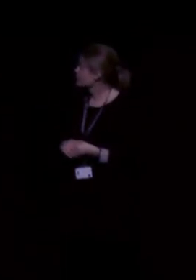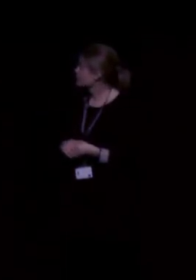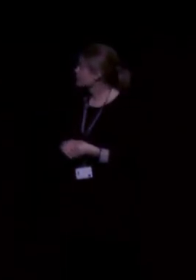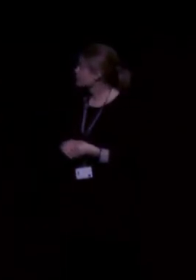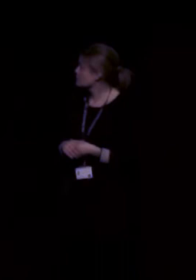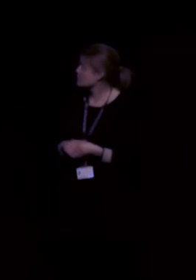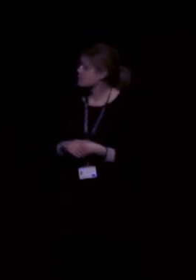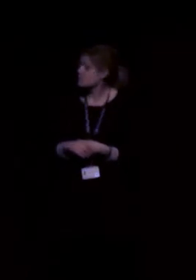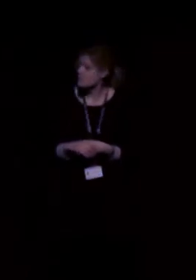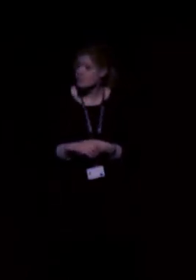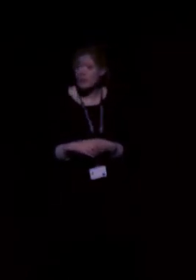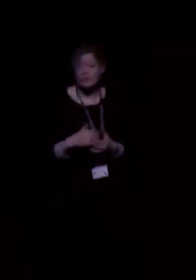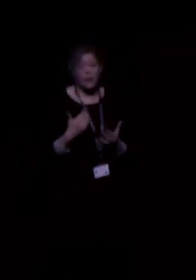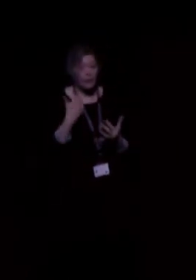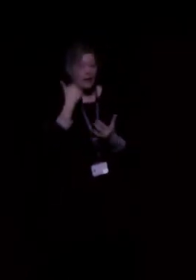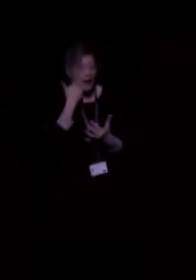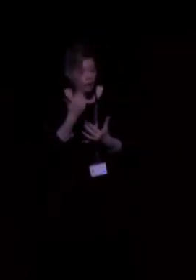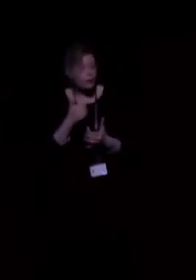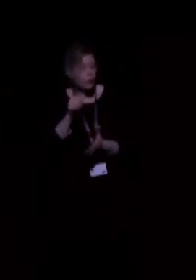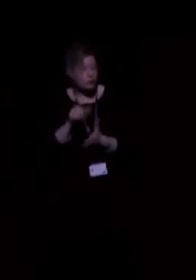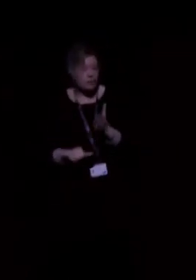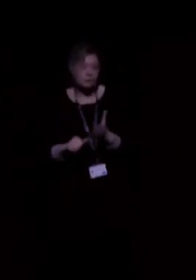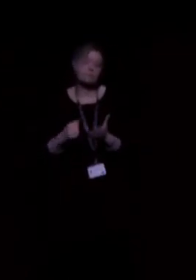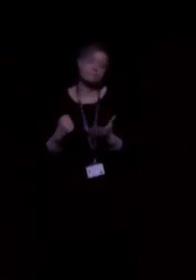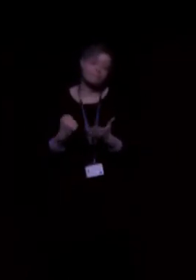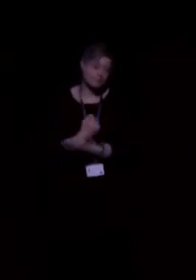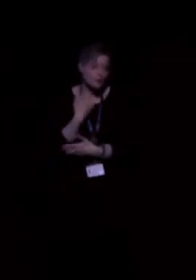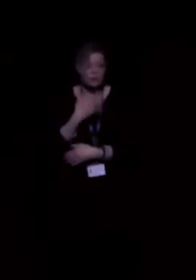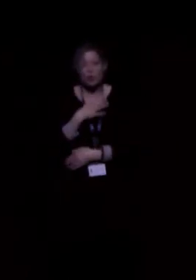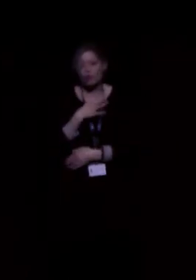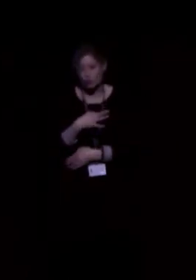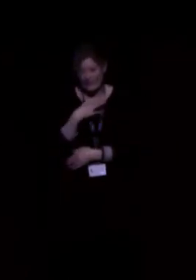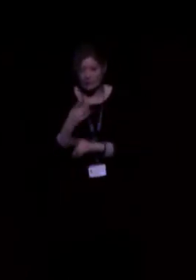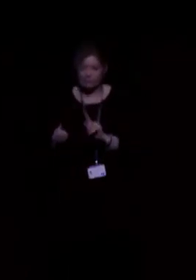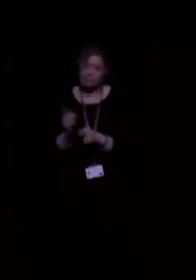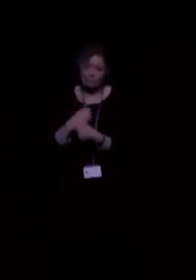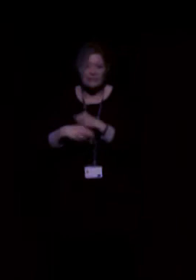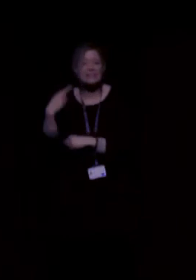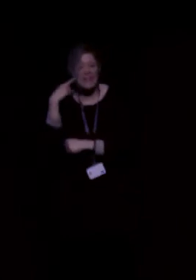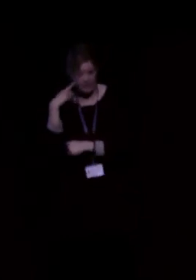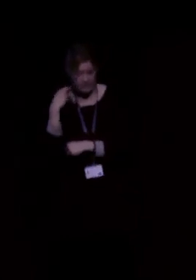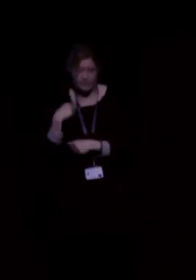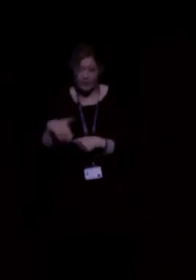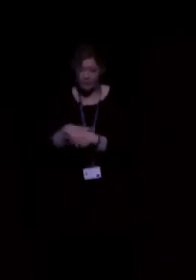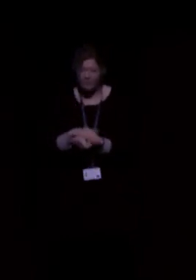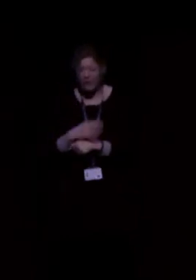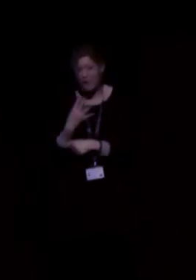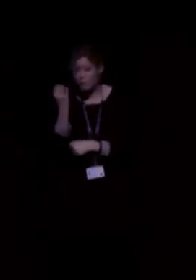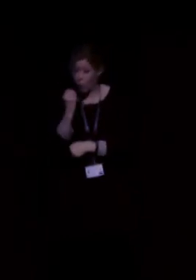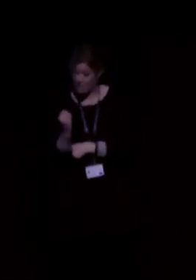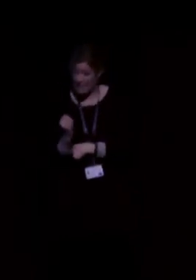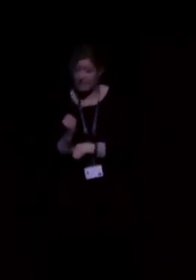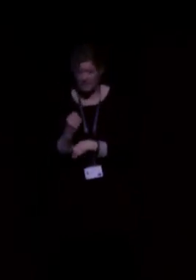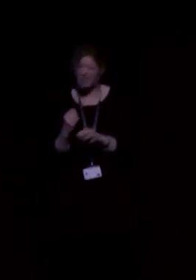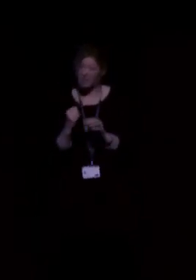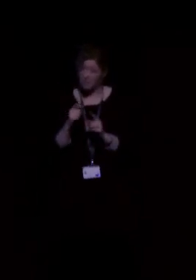there is a chance that you can have a negative effect, and in my series, about 4% of patients have had worsening